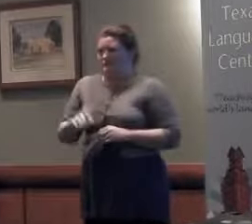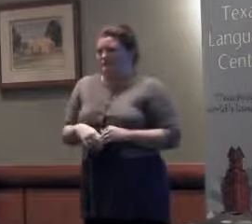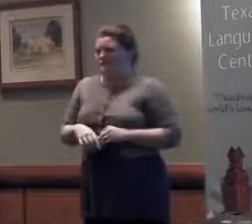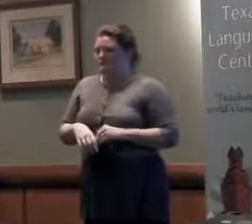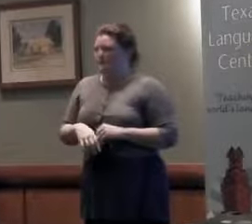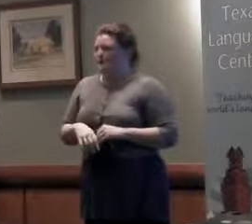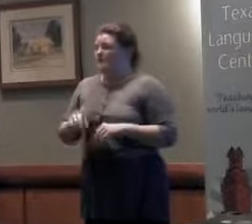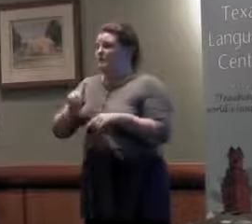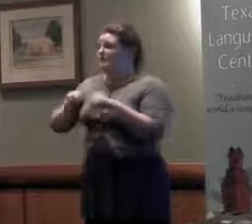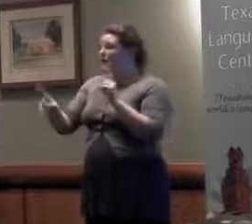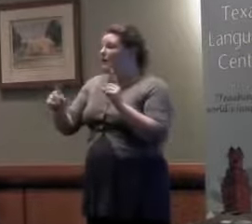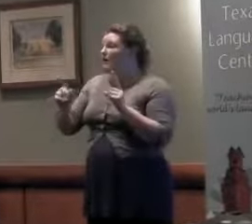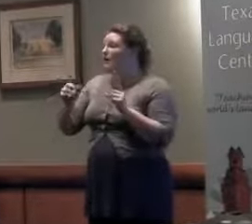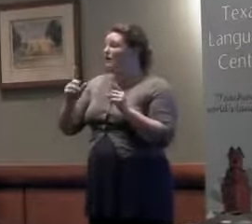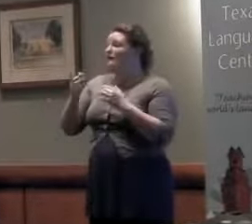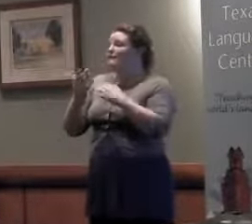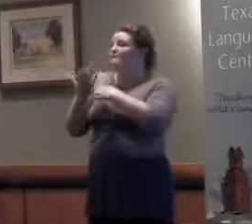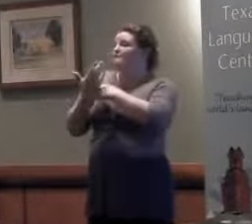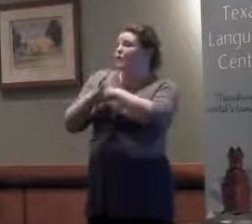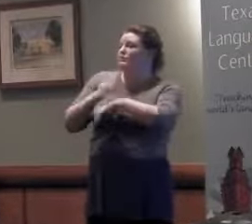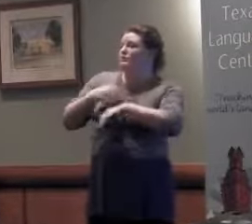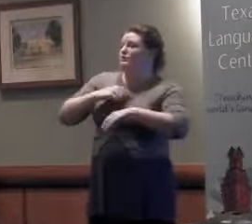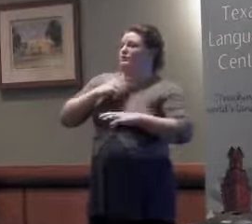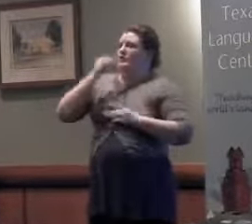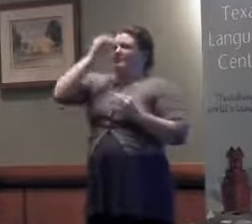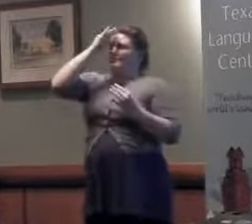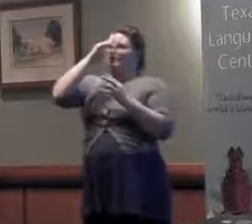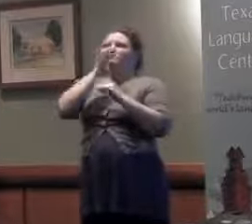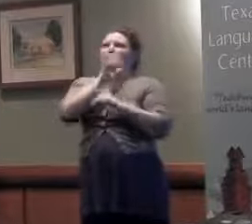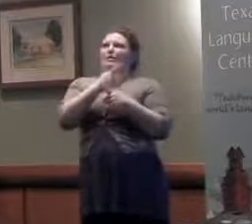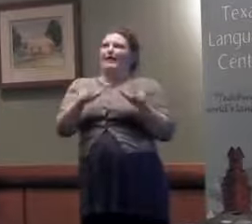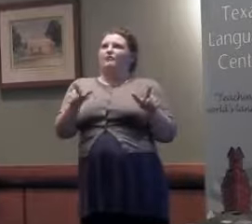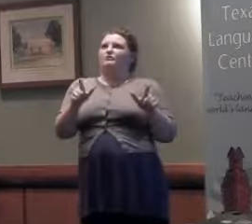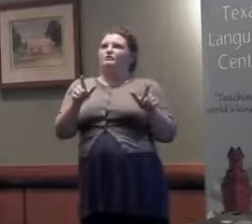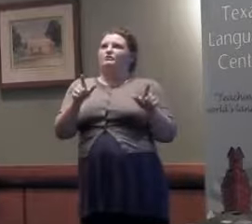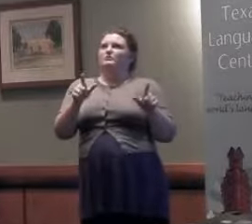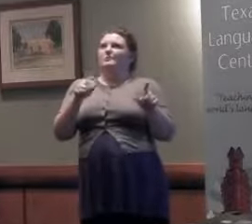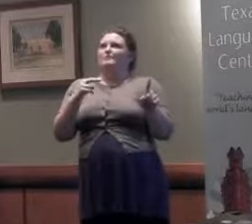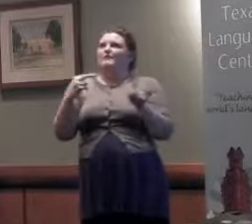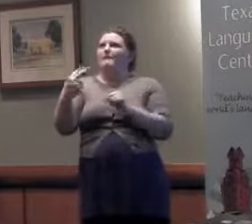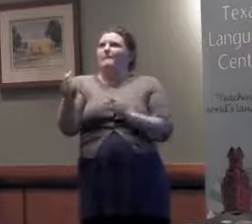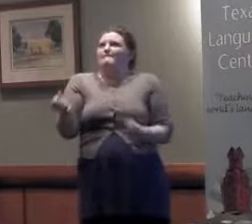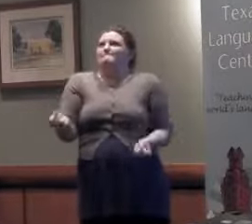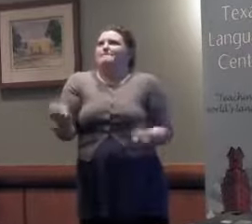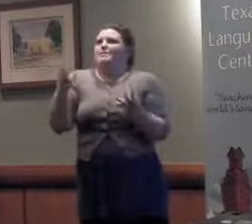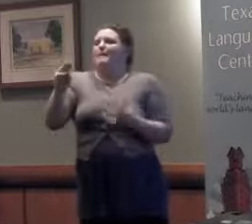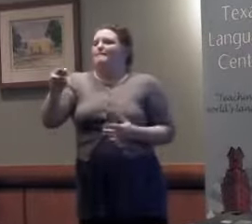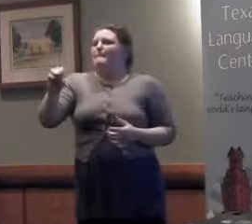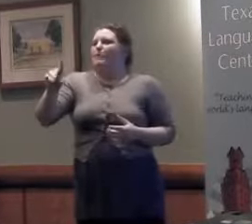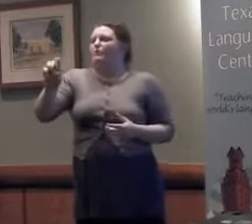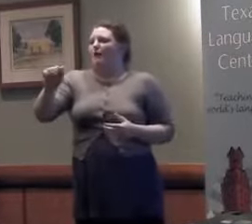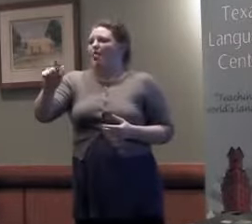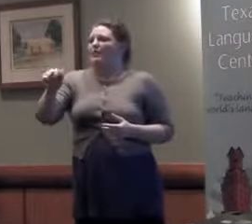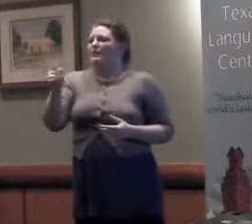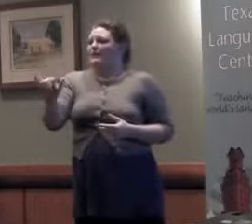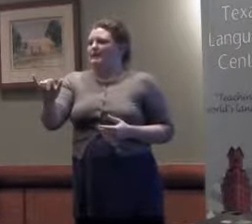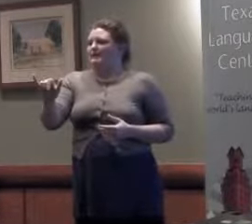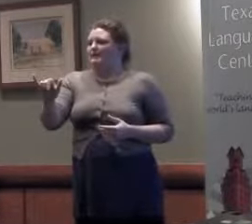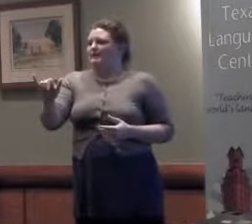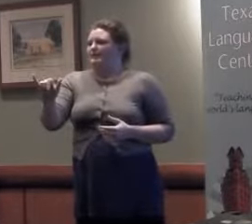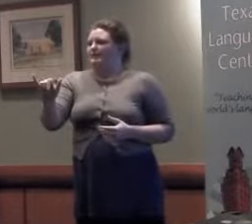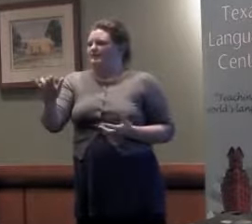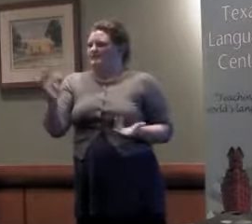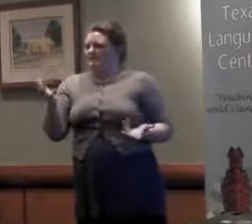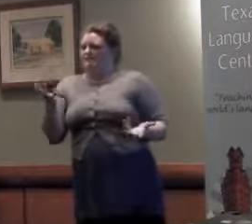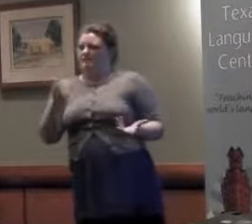one of what it forces us to do is to think about spoken language instruction from the point of view of multimodality phenomena, right?